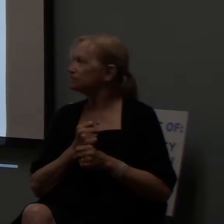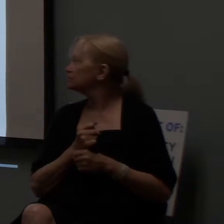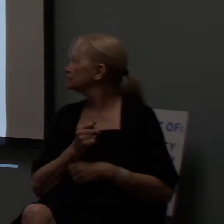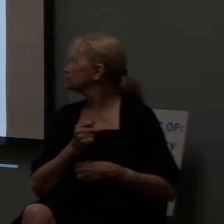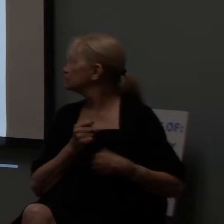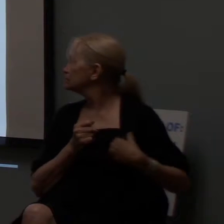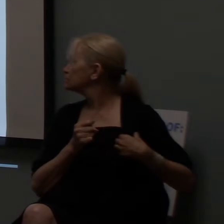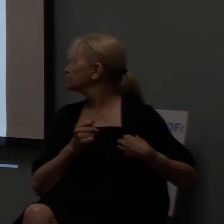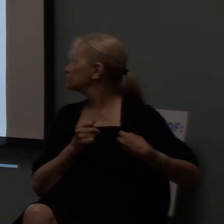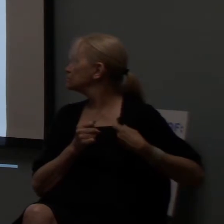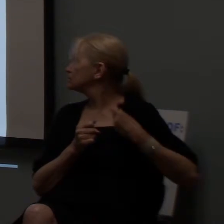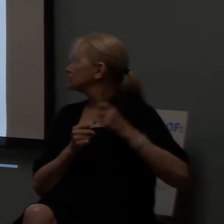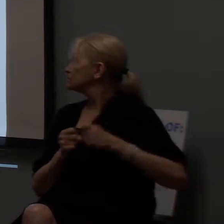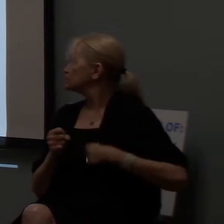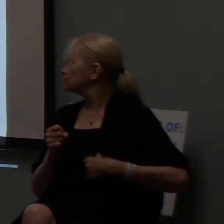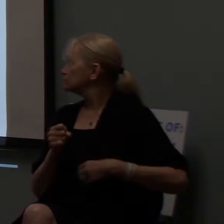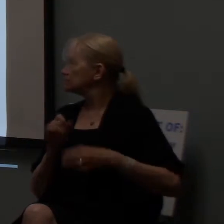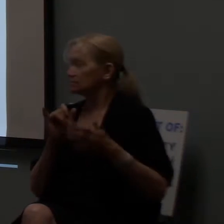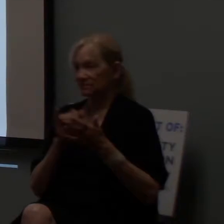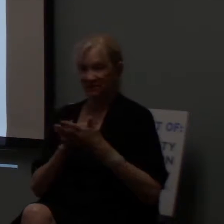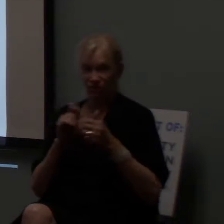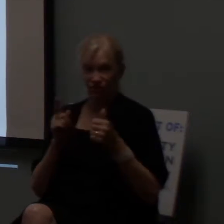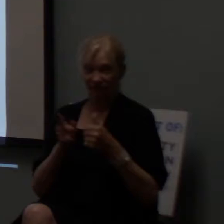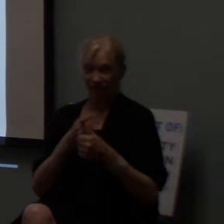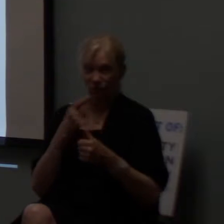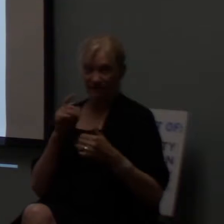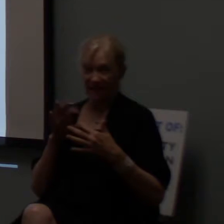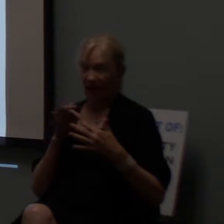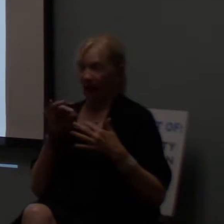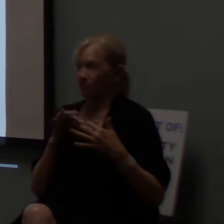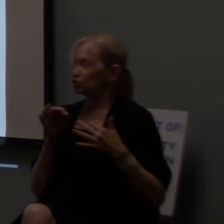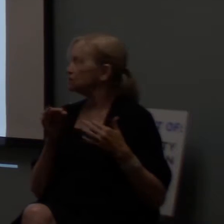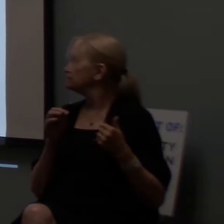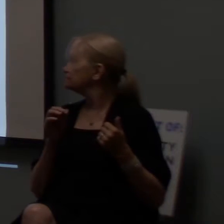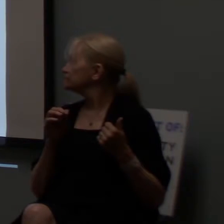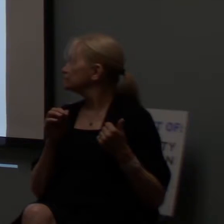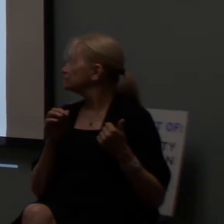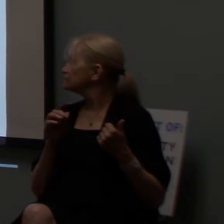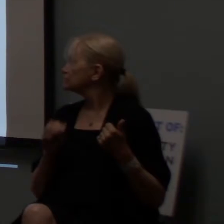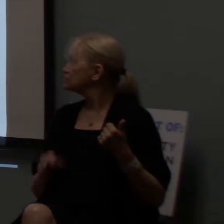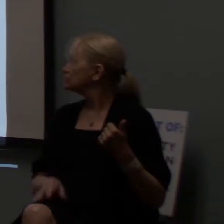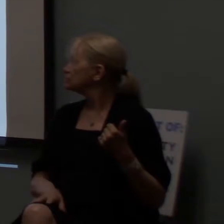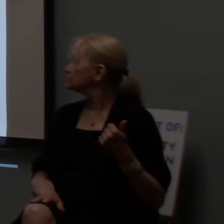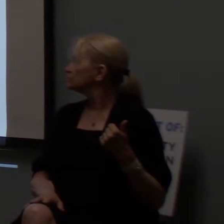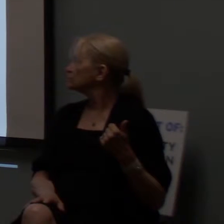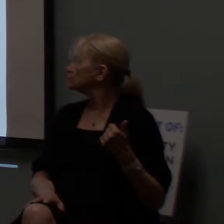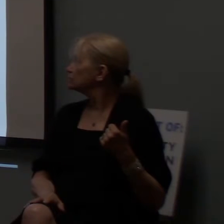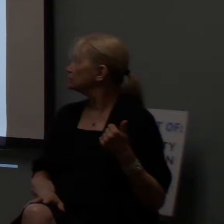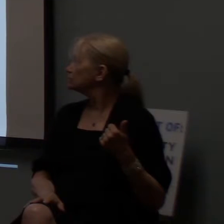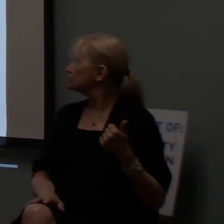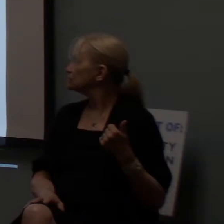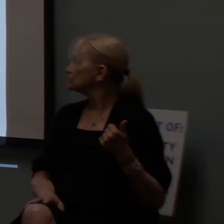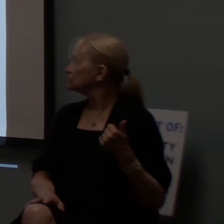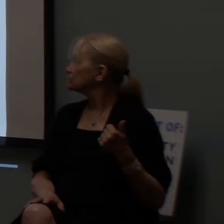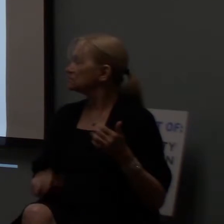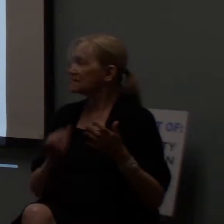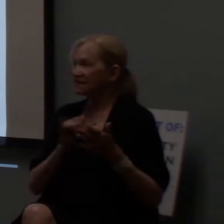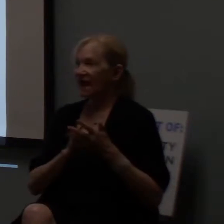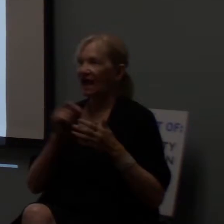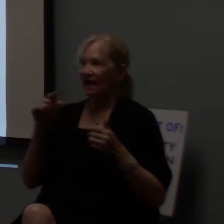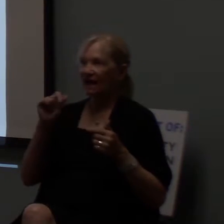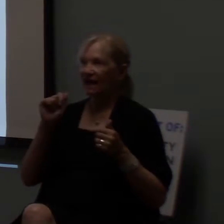was the first option on the petition. So that's the first option on the petition that Gary's going to